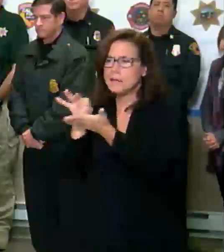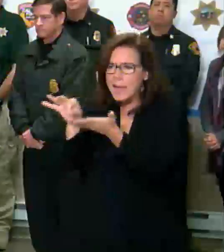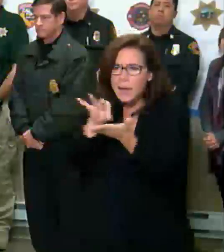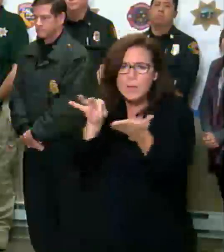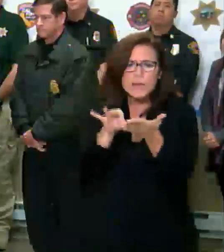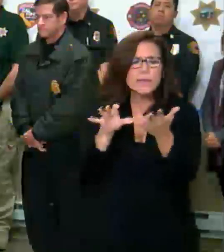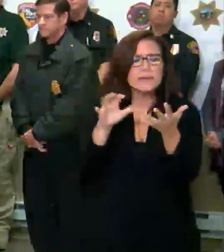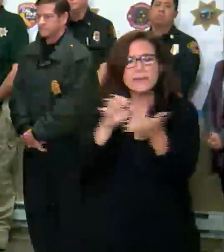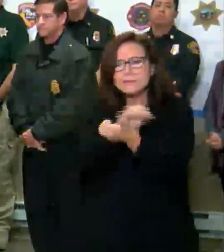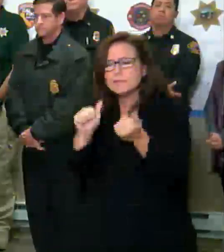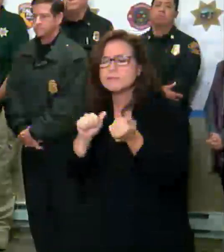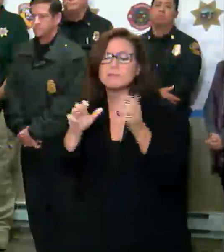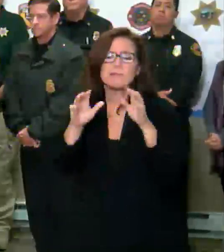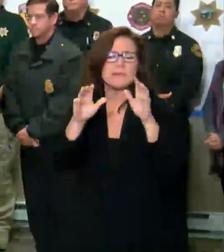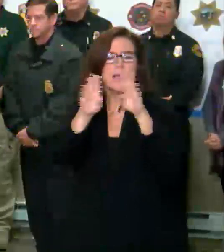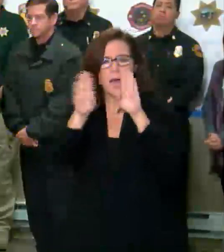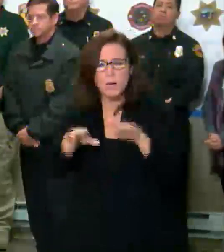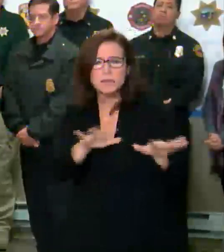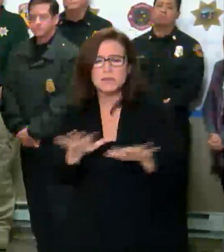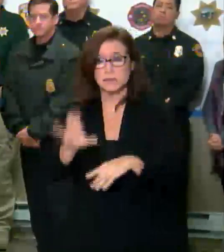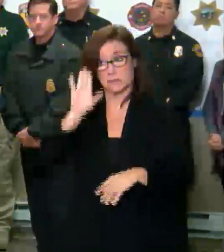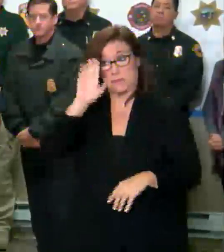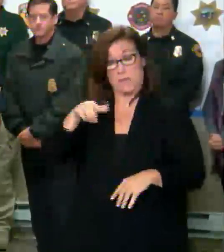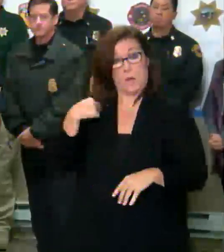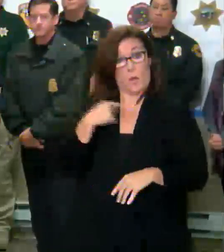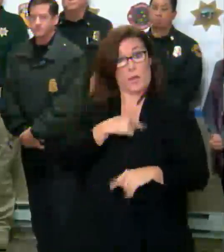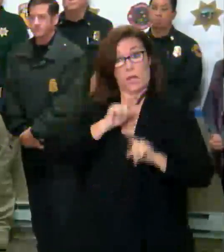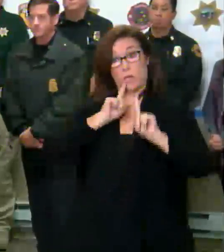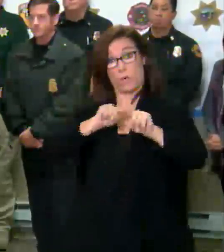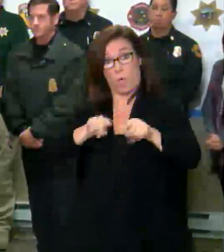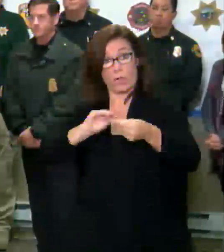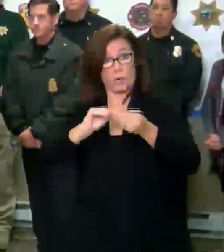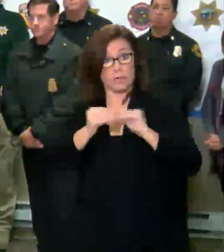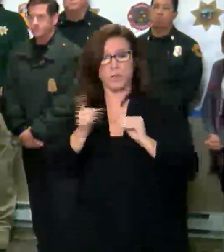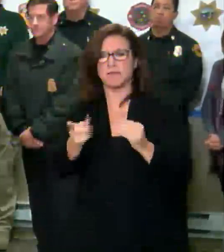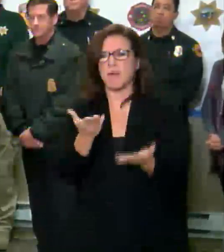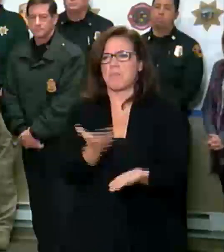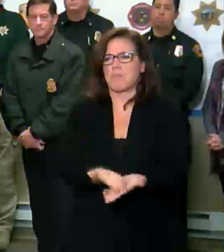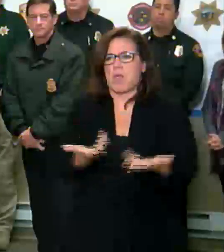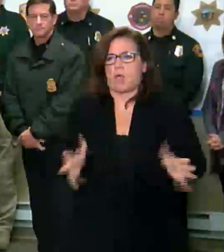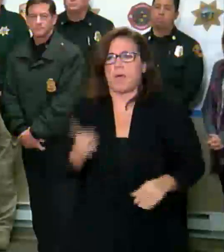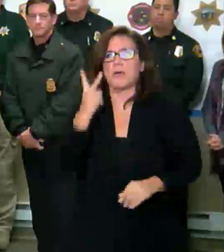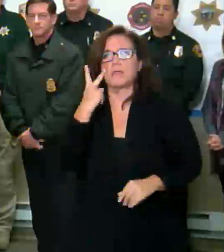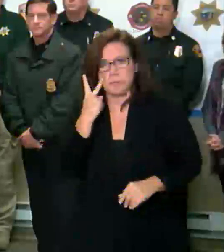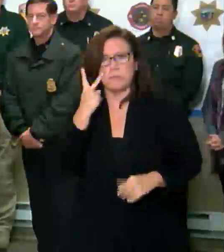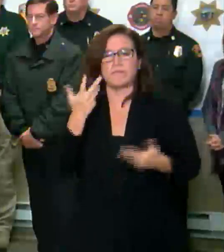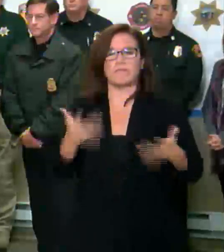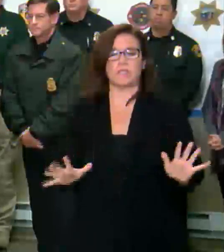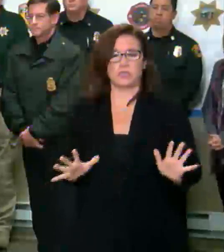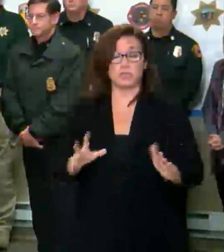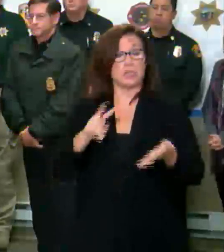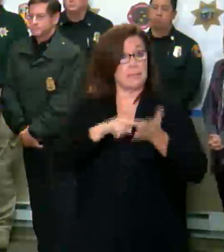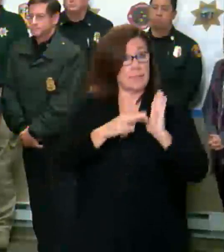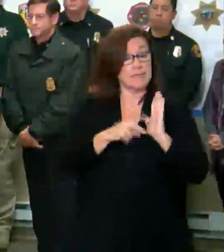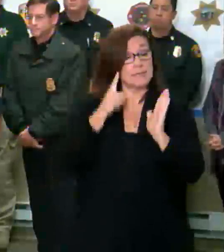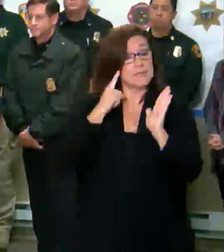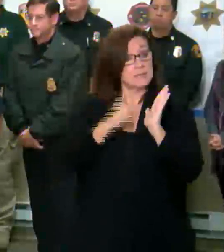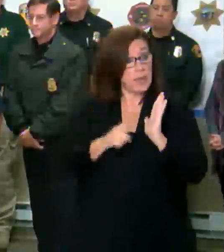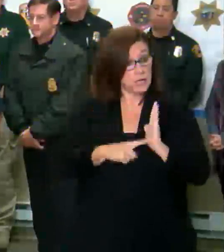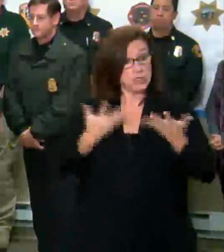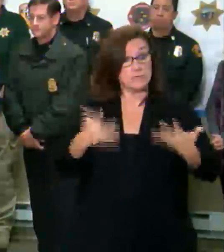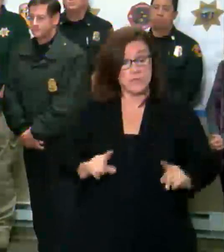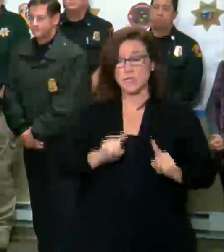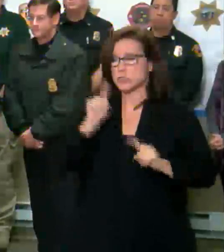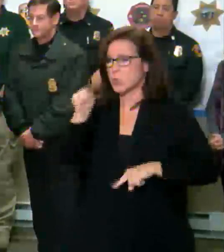night, and that is the numbers that we report are the ones that have been validated. And what that means is the inspectors have gone out when it's safe to do